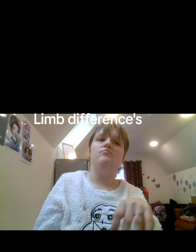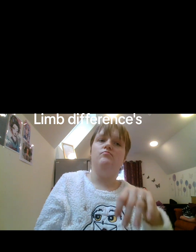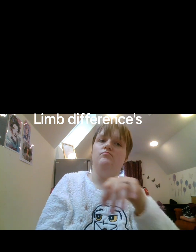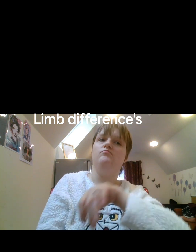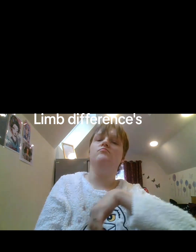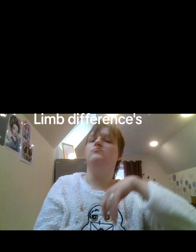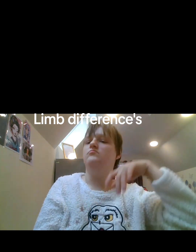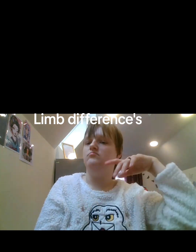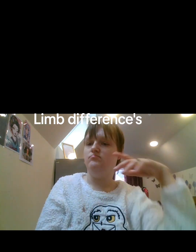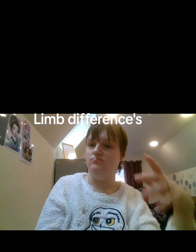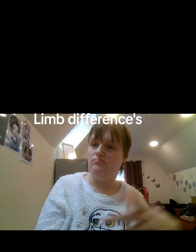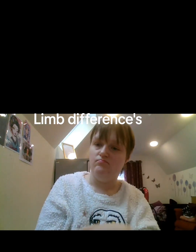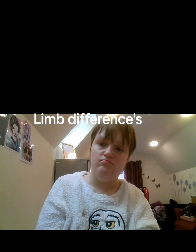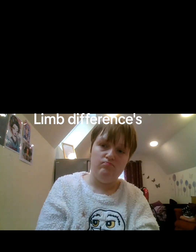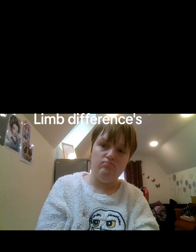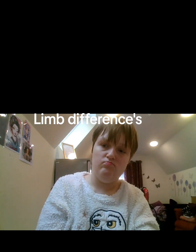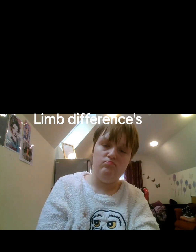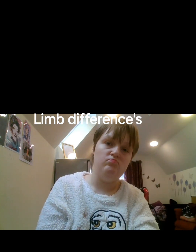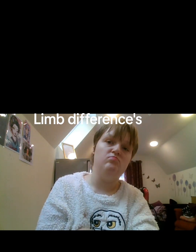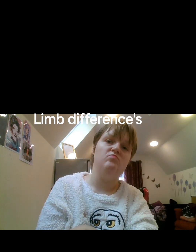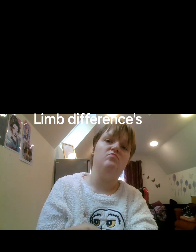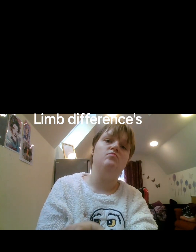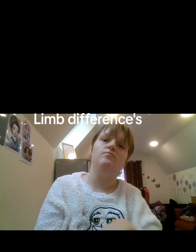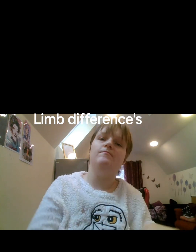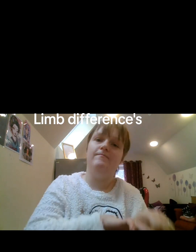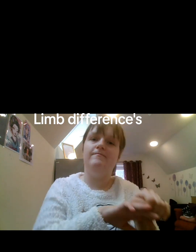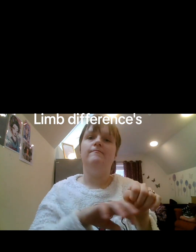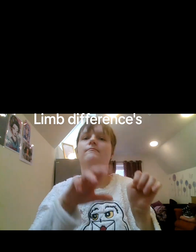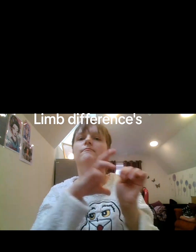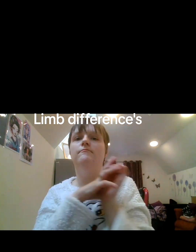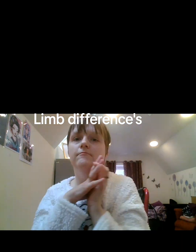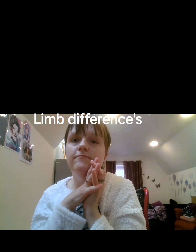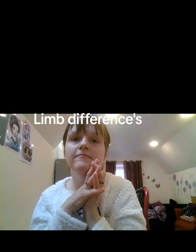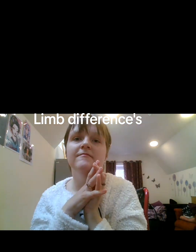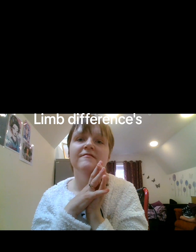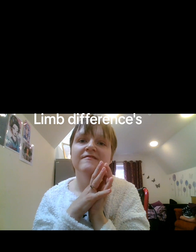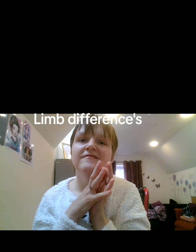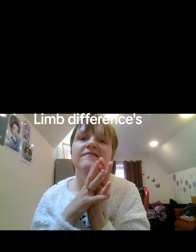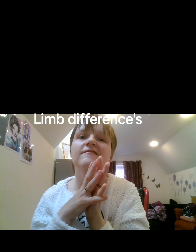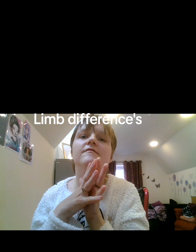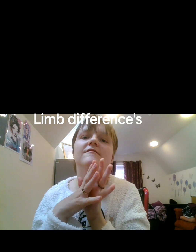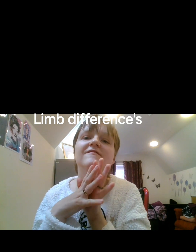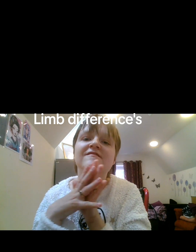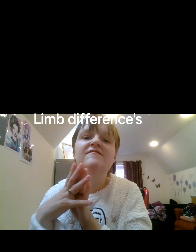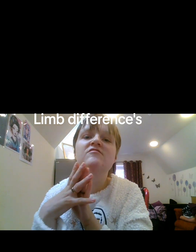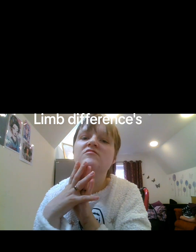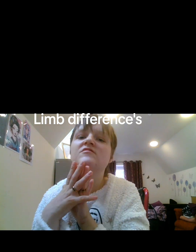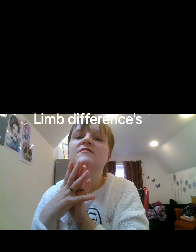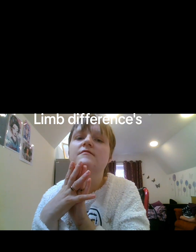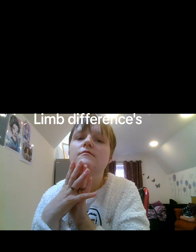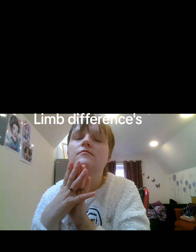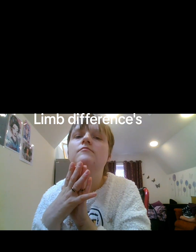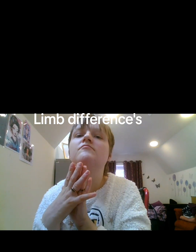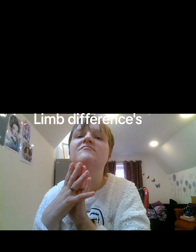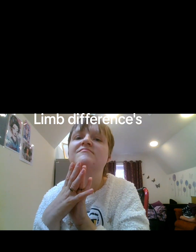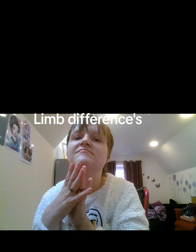celebrates diversity. Thank you for watching this video on navigating limb differences